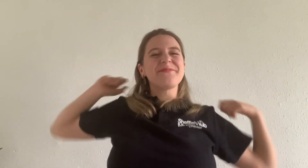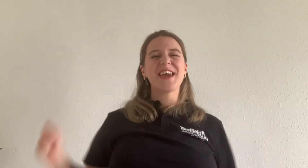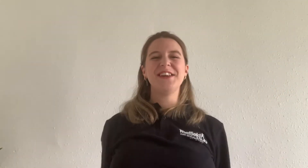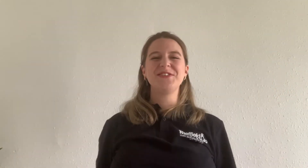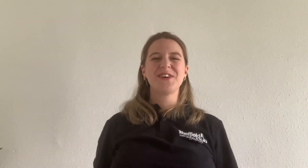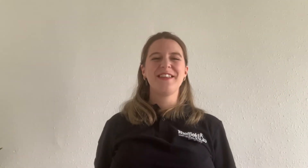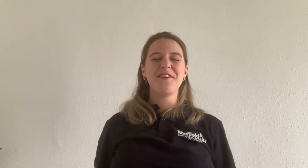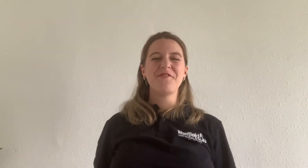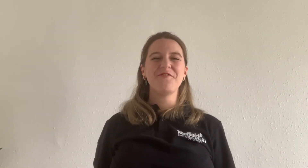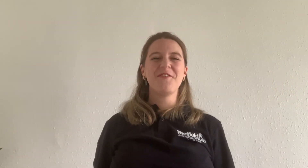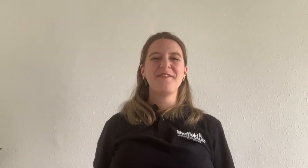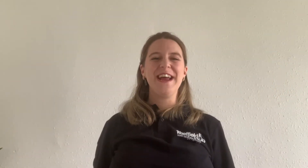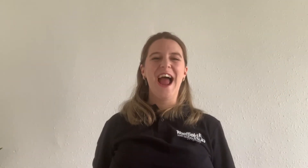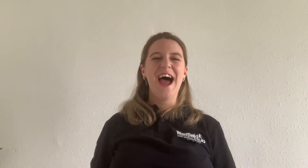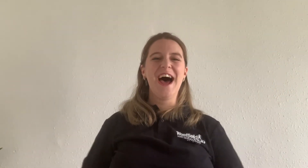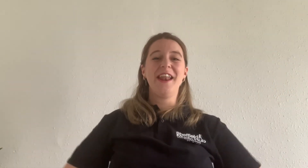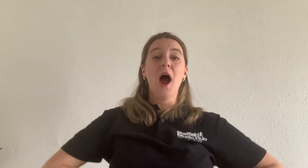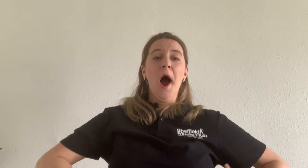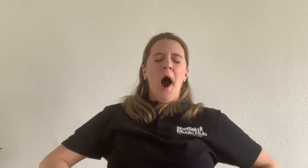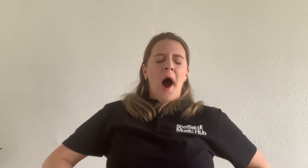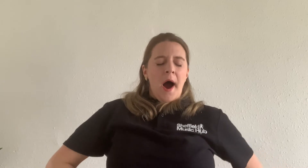Can you try that one for me?